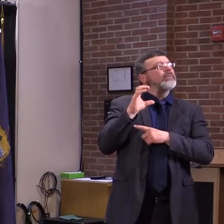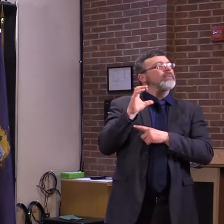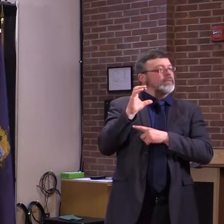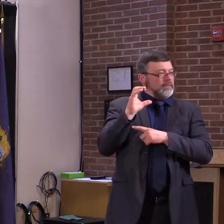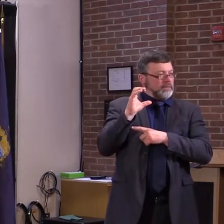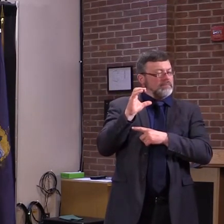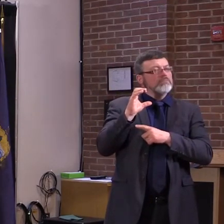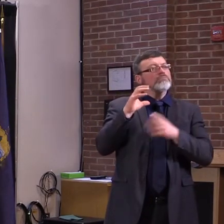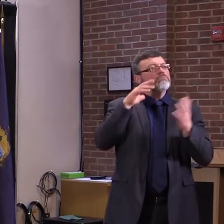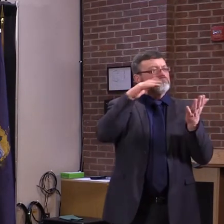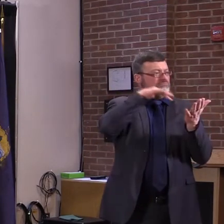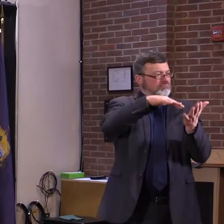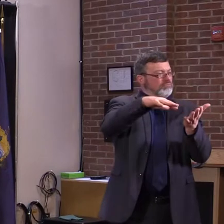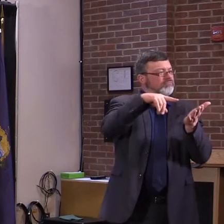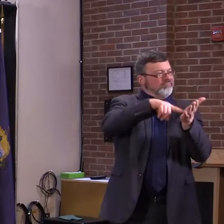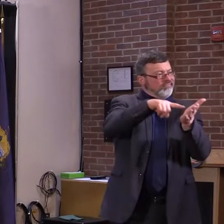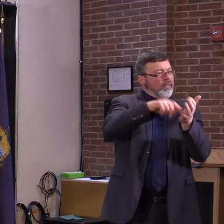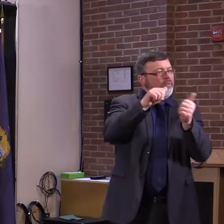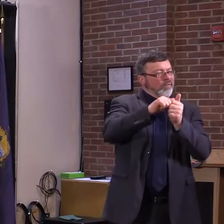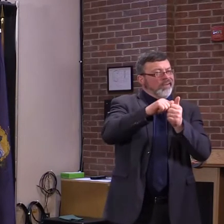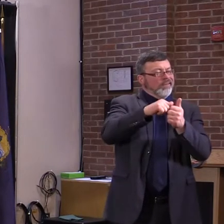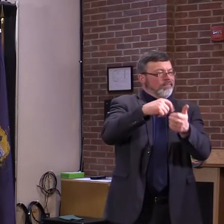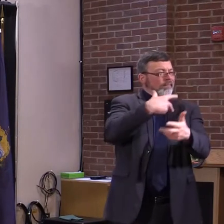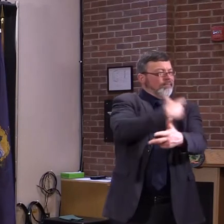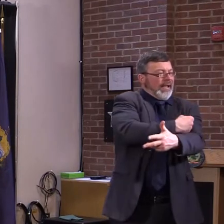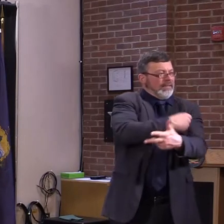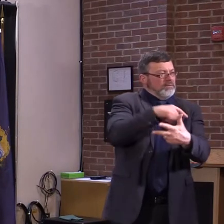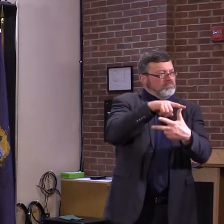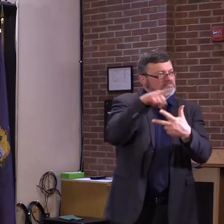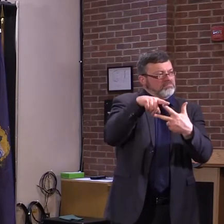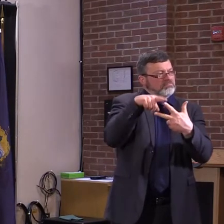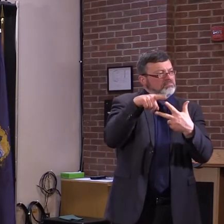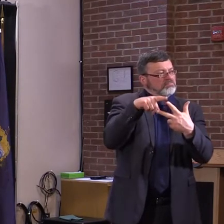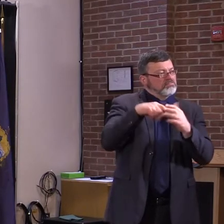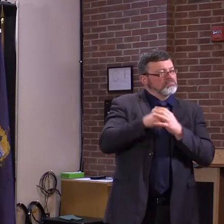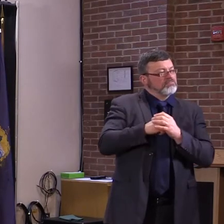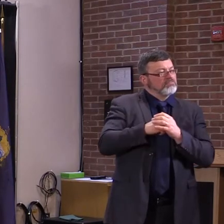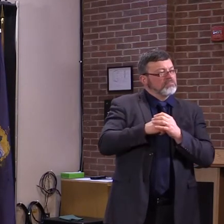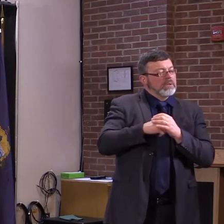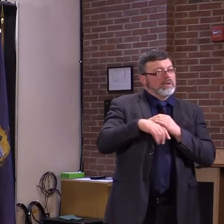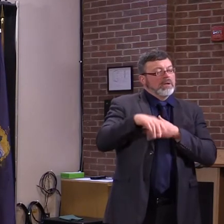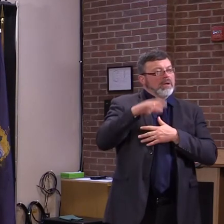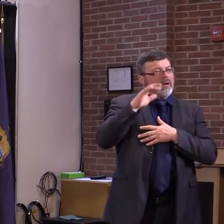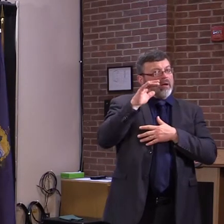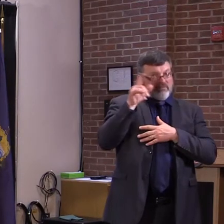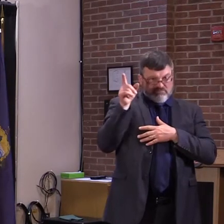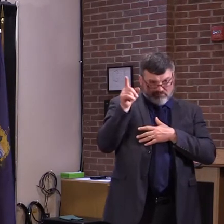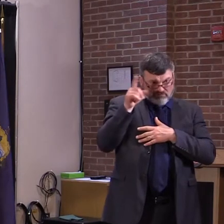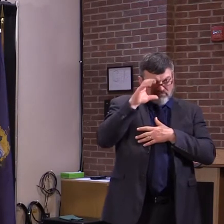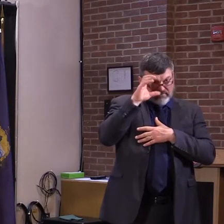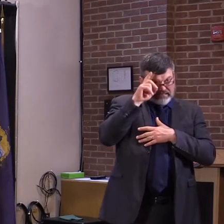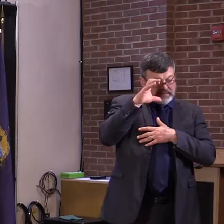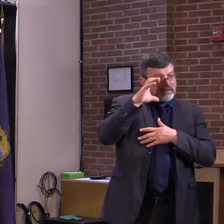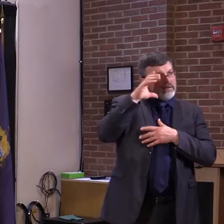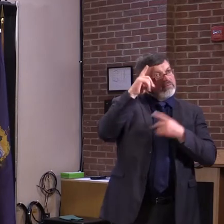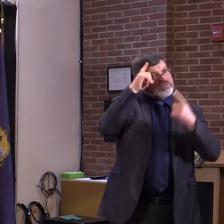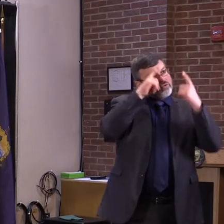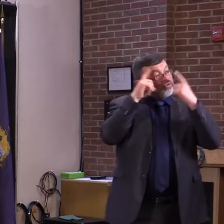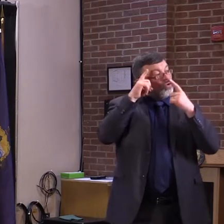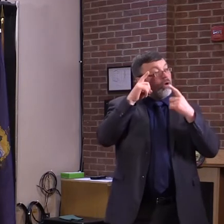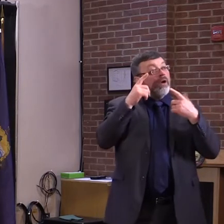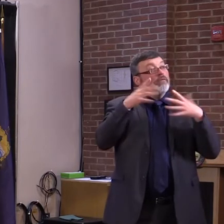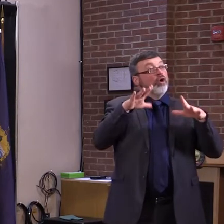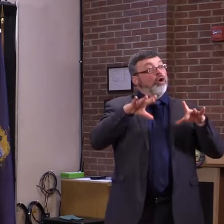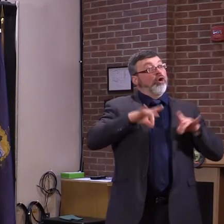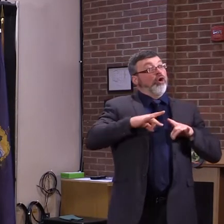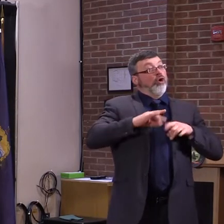those metrics, did that include natural immunity that people had gotten through prior infection? And I